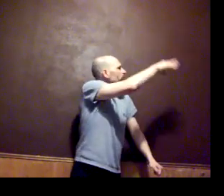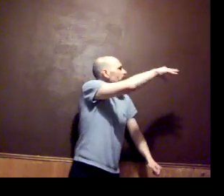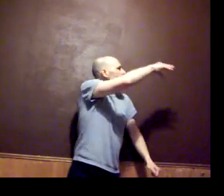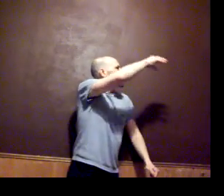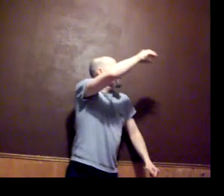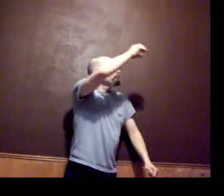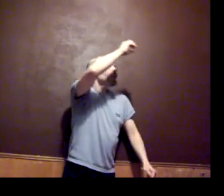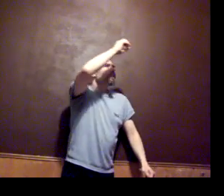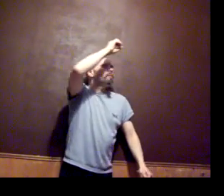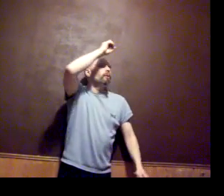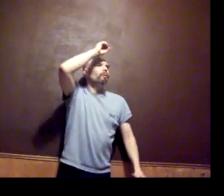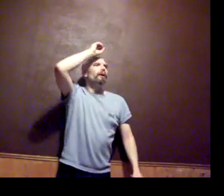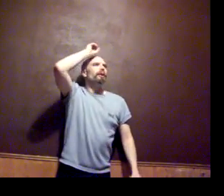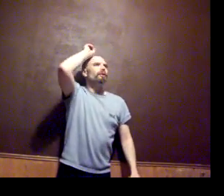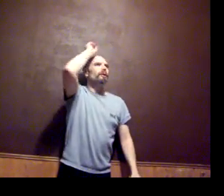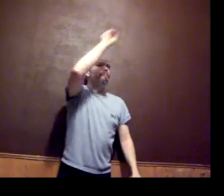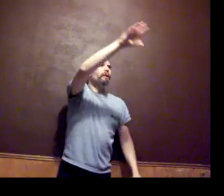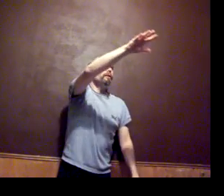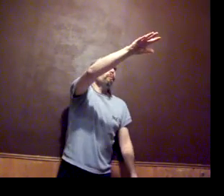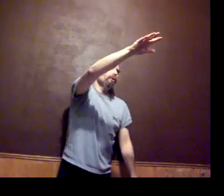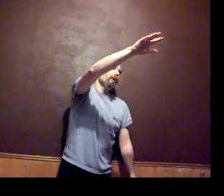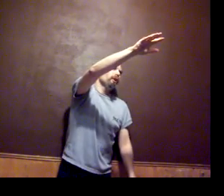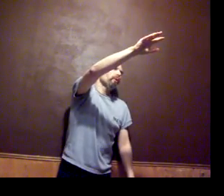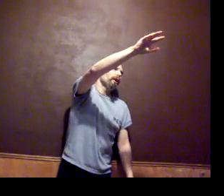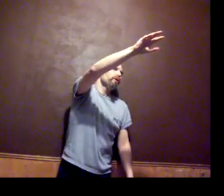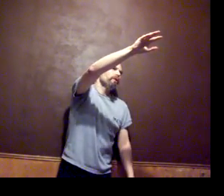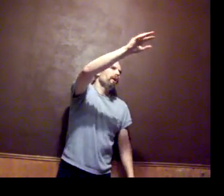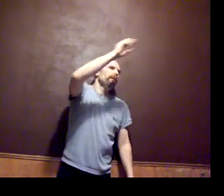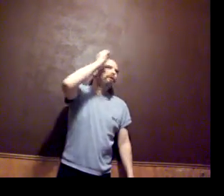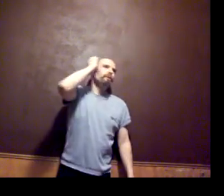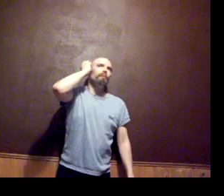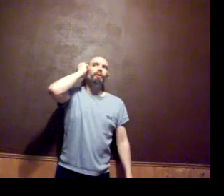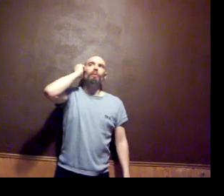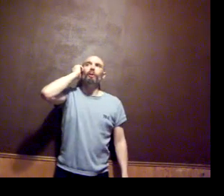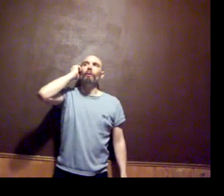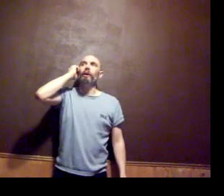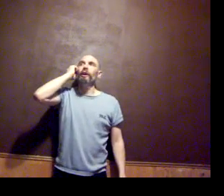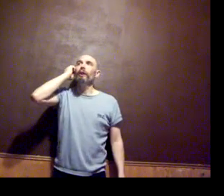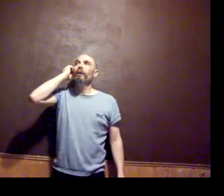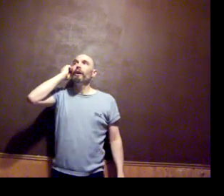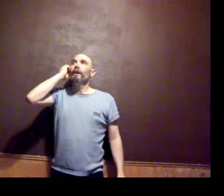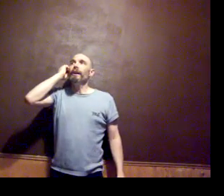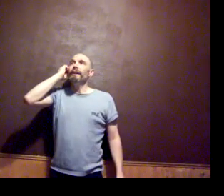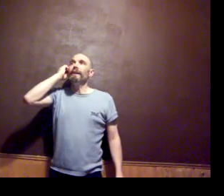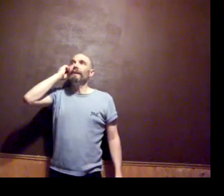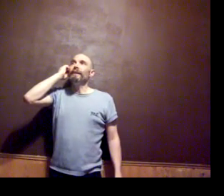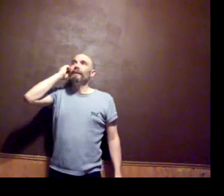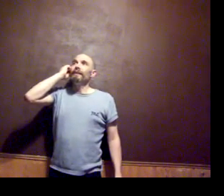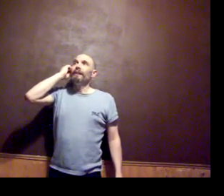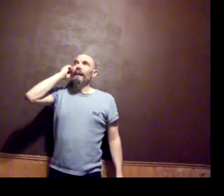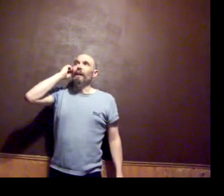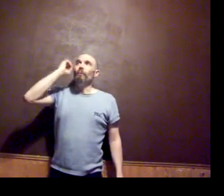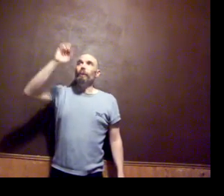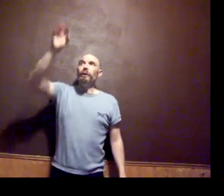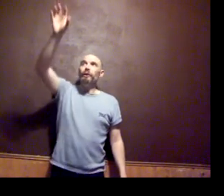grandfather's shadow box will go there. Something that will not crush the office computer will go there. A weird